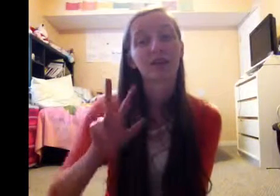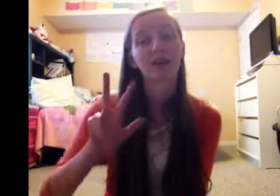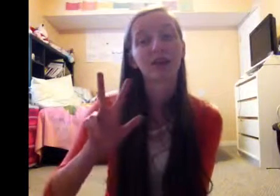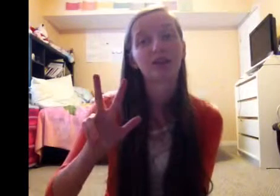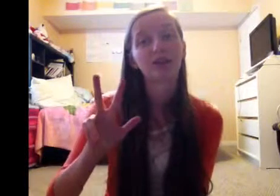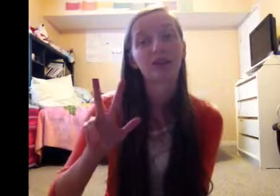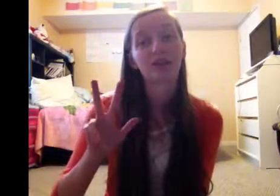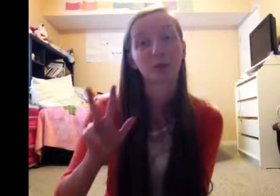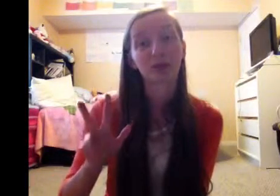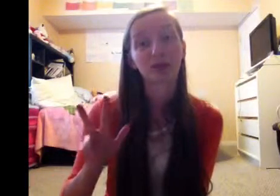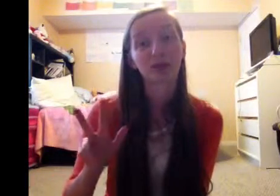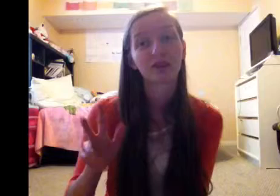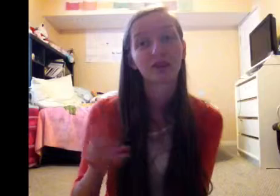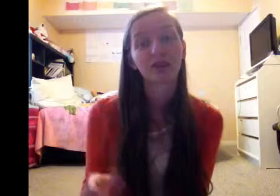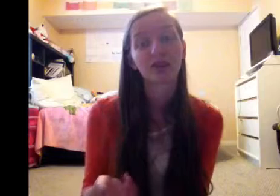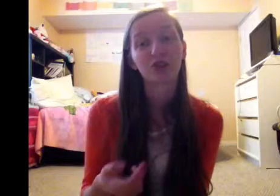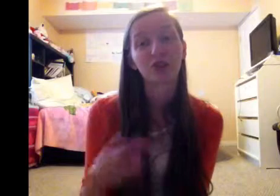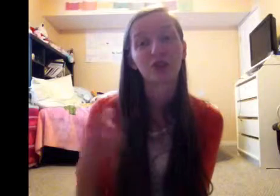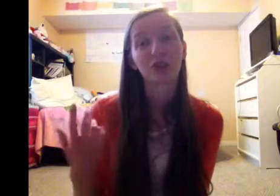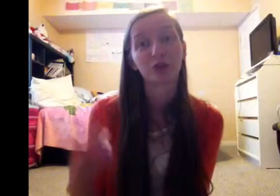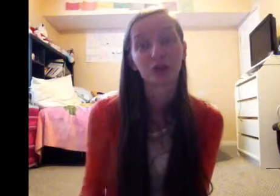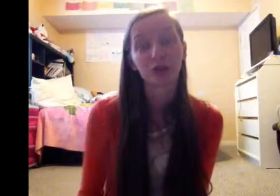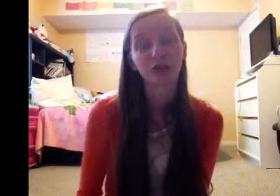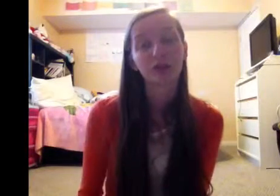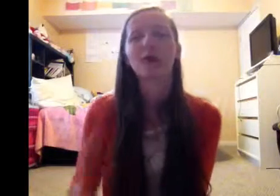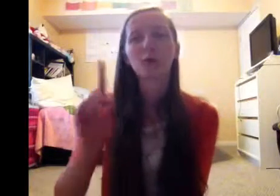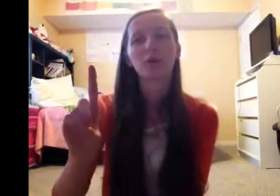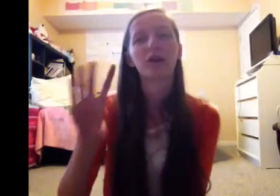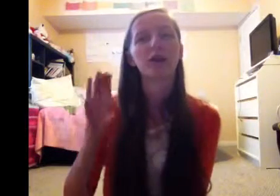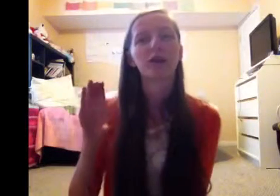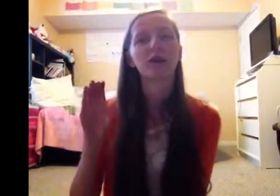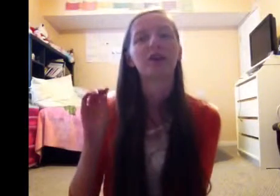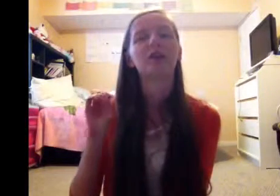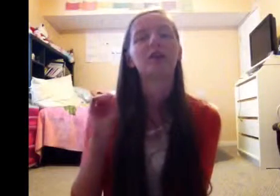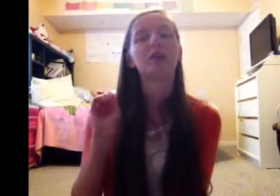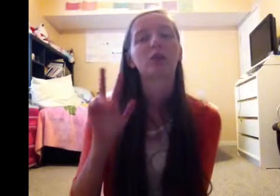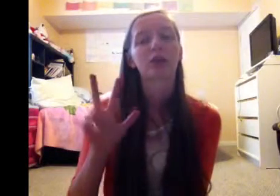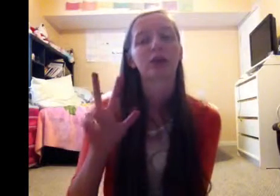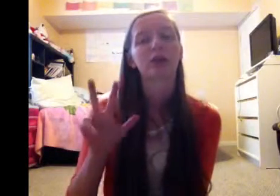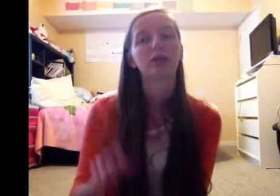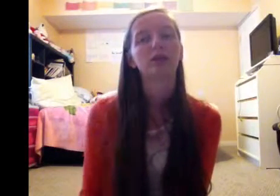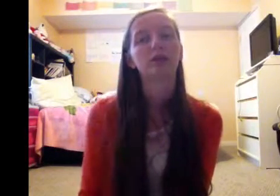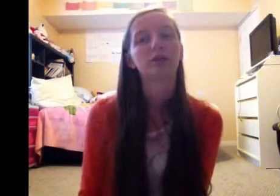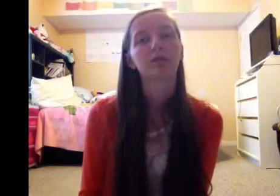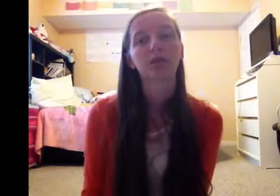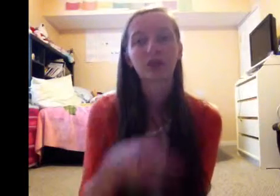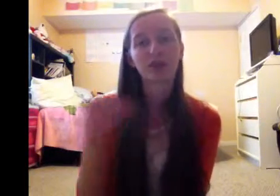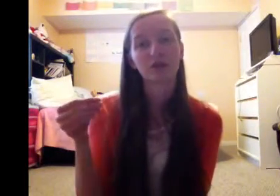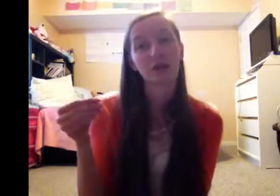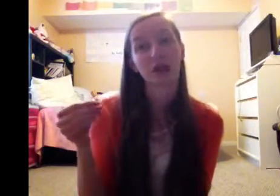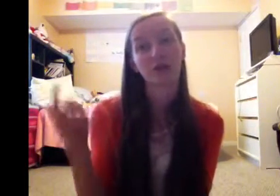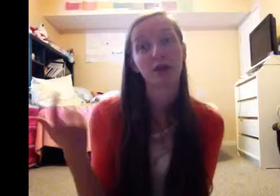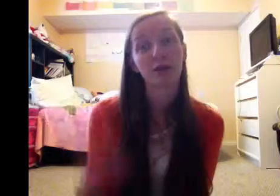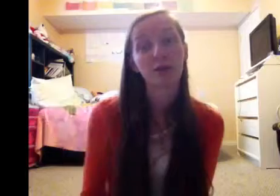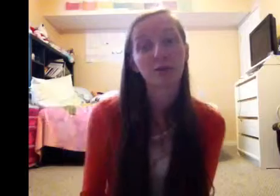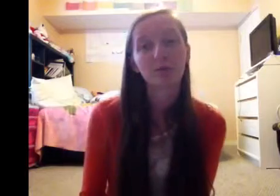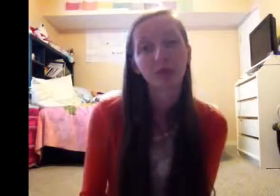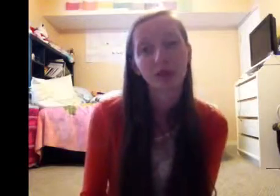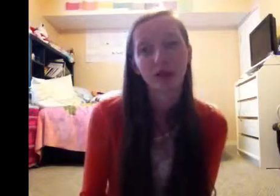103, because that's weird. So you just do 103. 103. This is a sign for and, by the way. Not like that